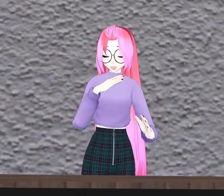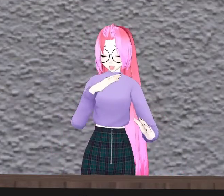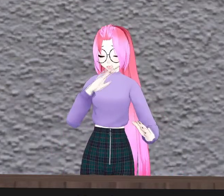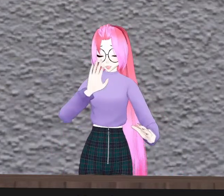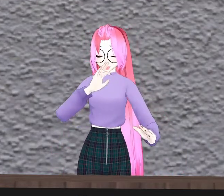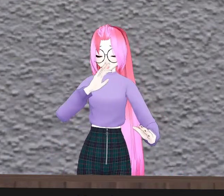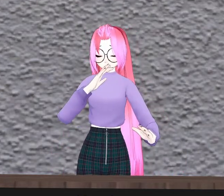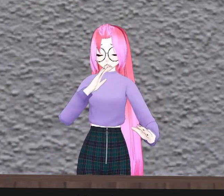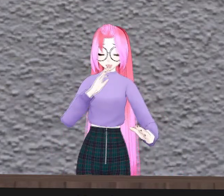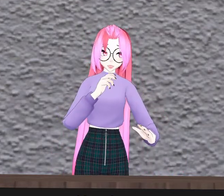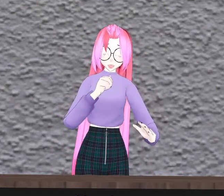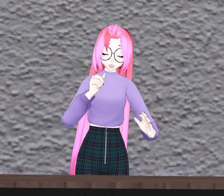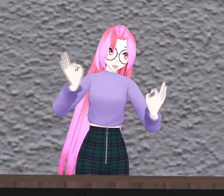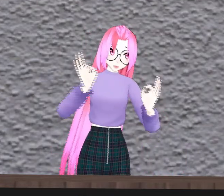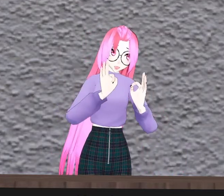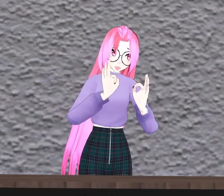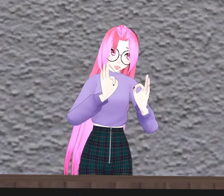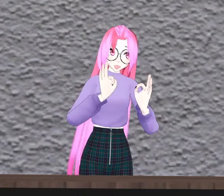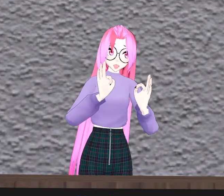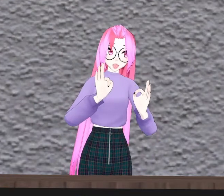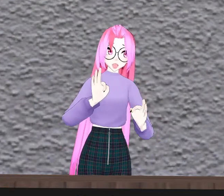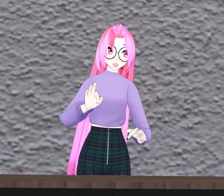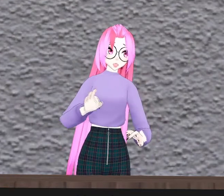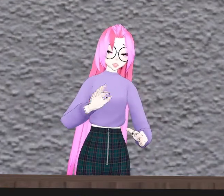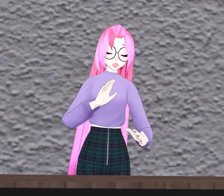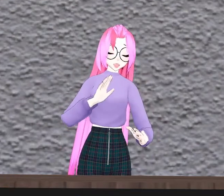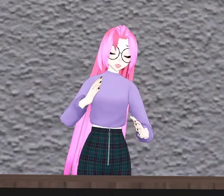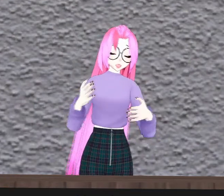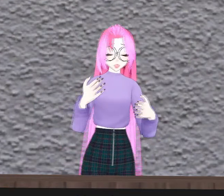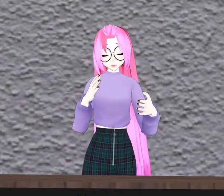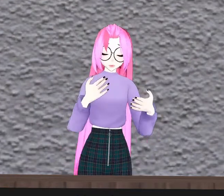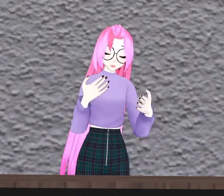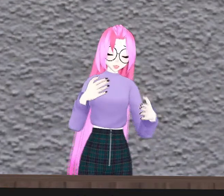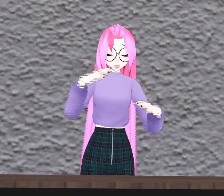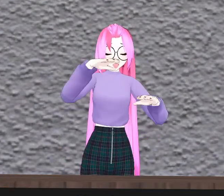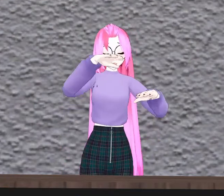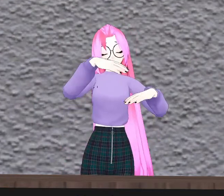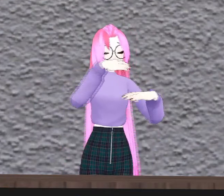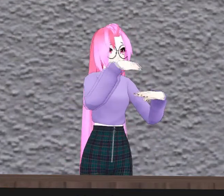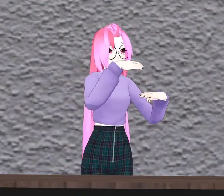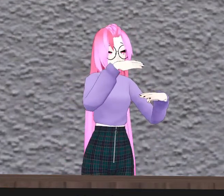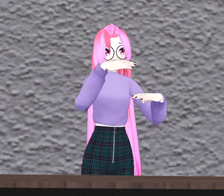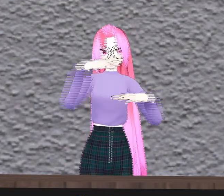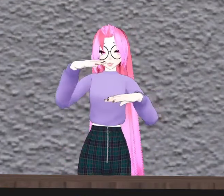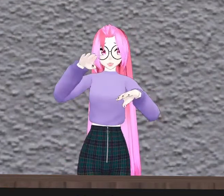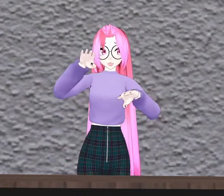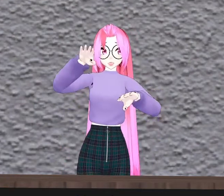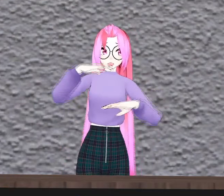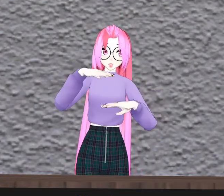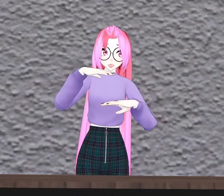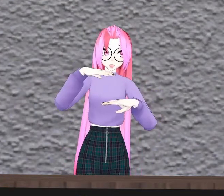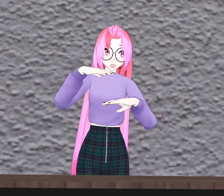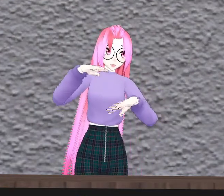I say. It's not perfect. And you could say it has limitations. This is a good way to say it. It